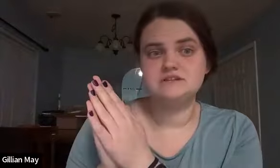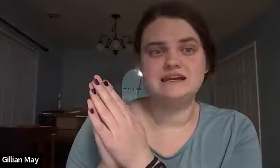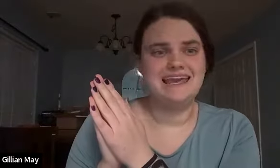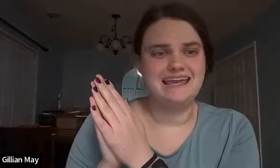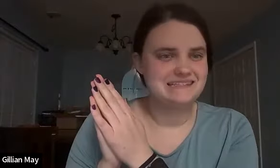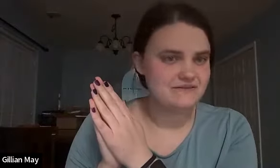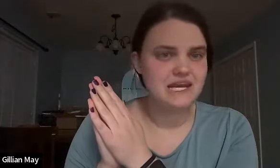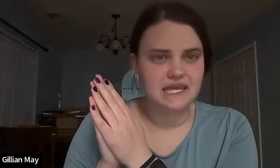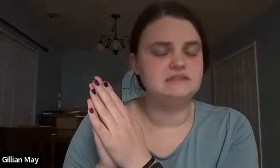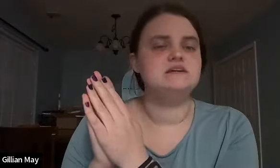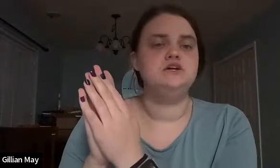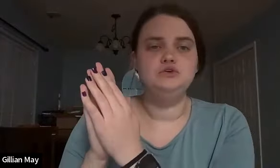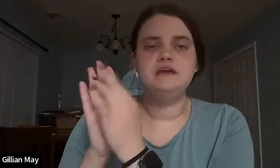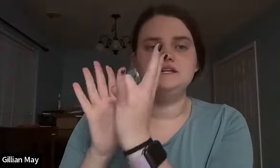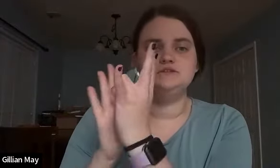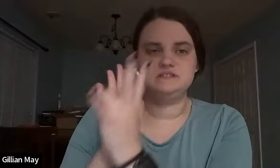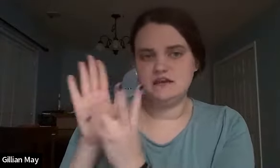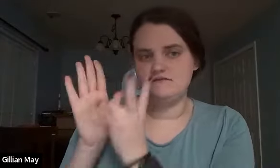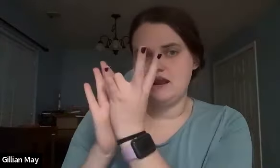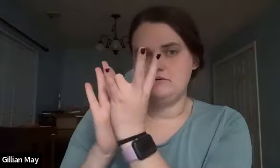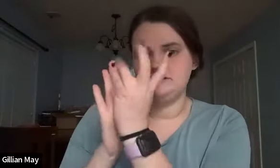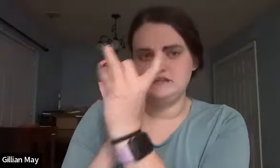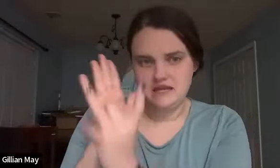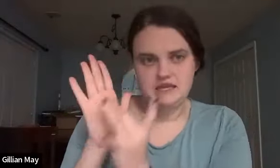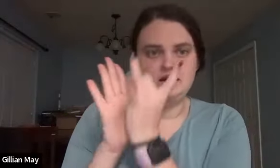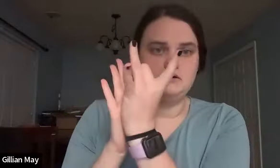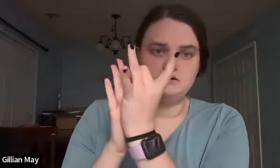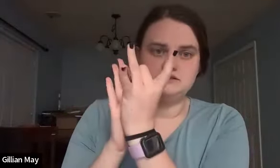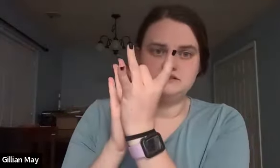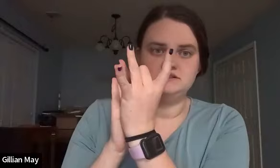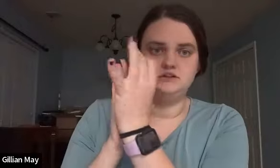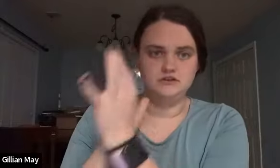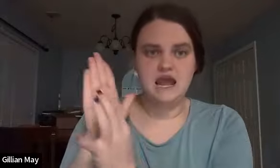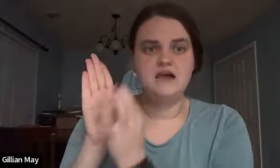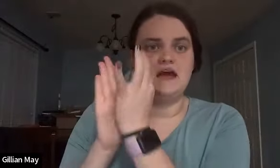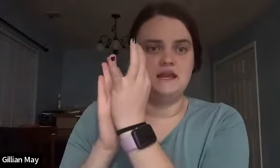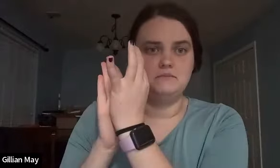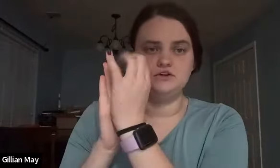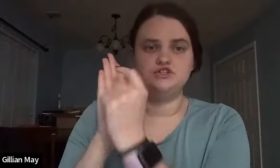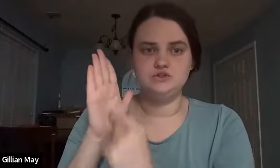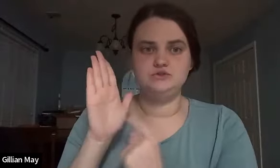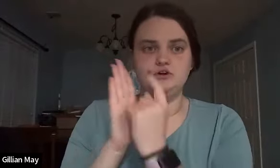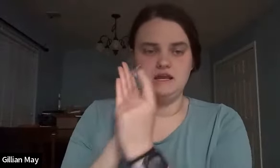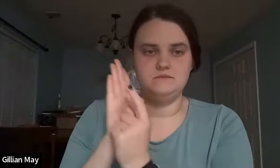like 7, 8, you can do 7 hours, 8 hours. You can add that number to your hand